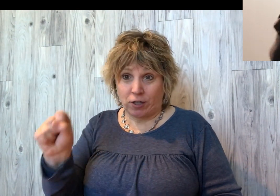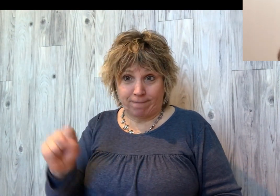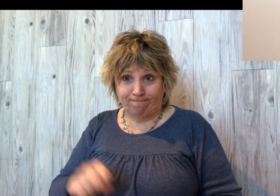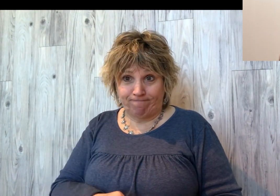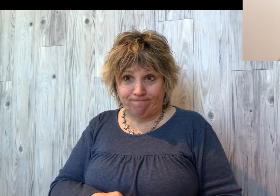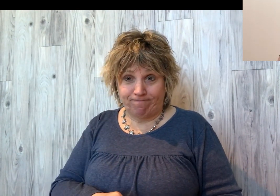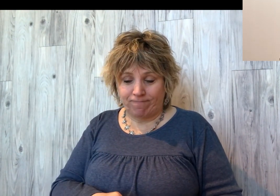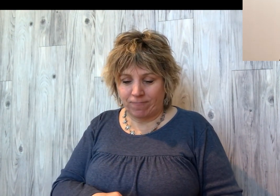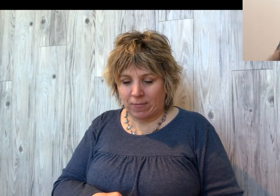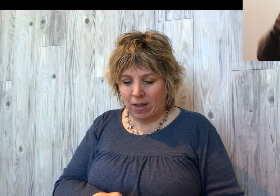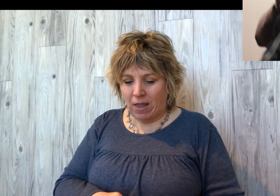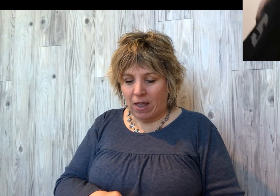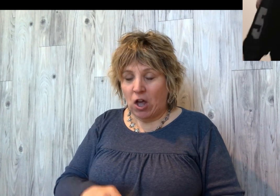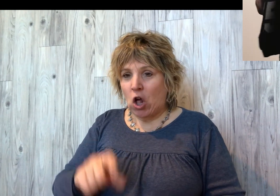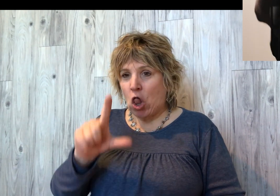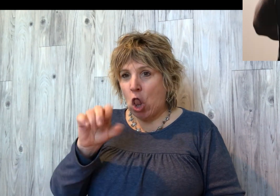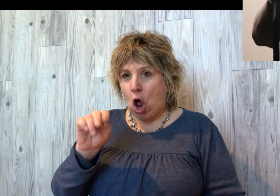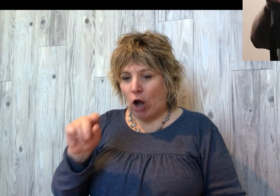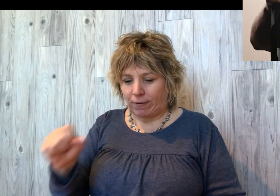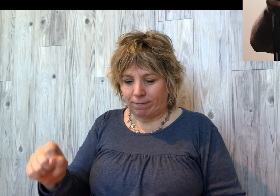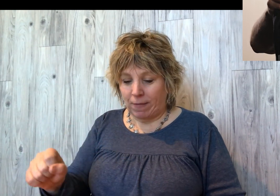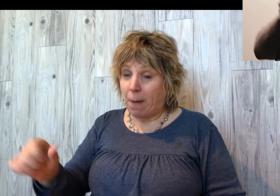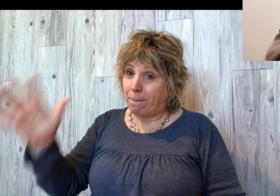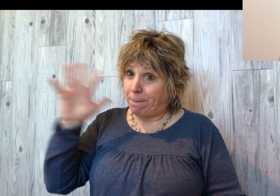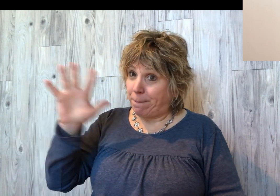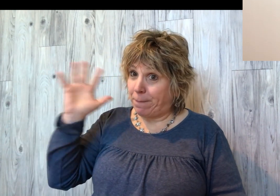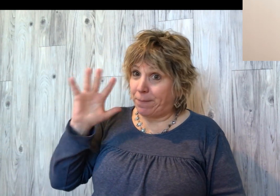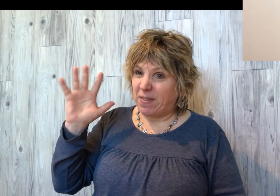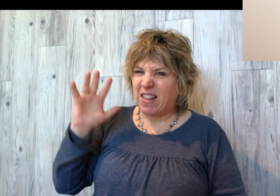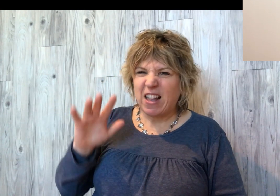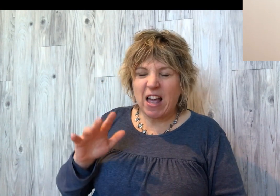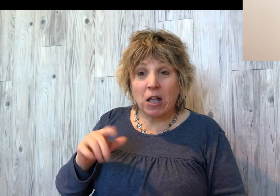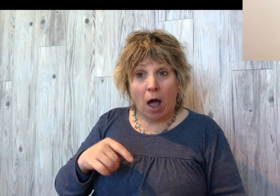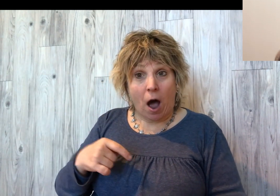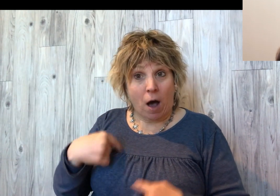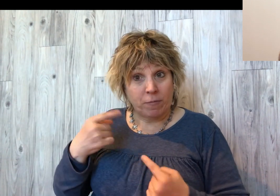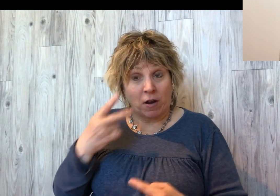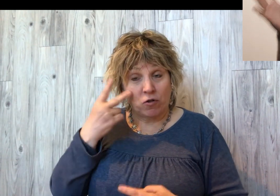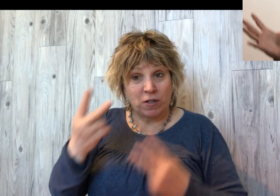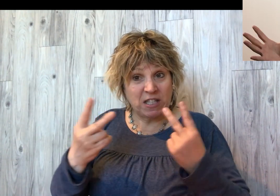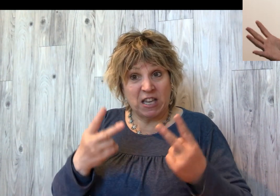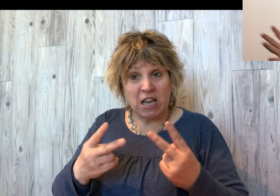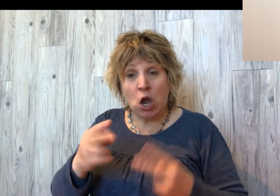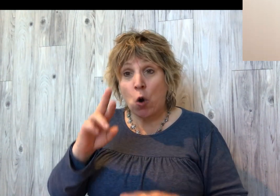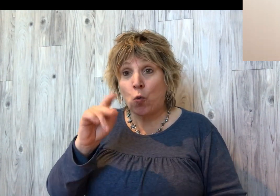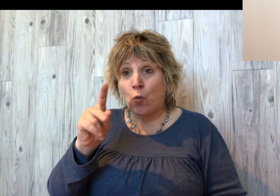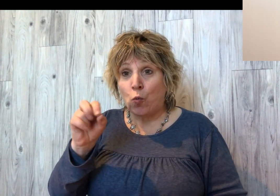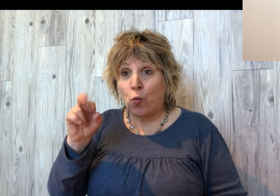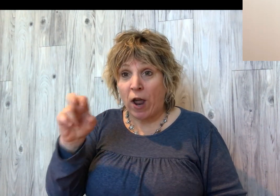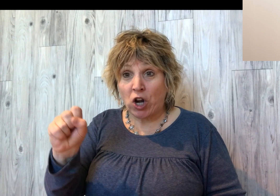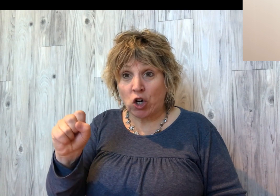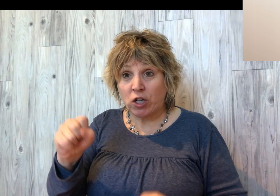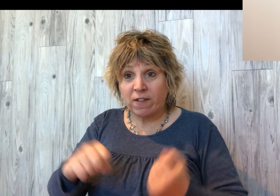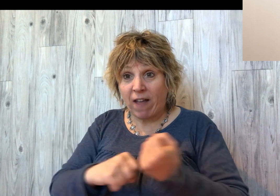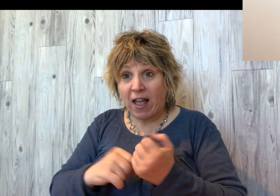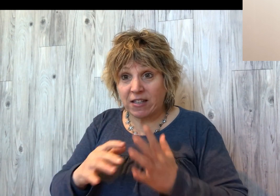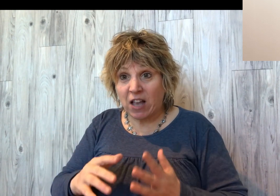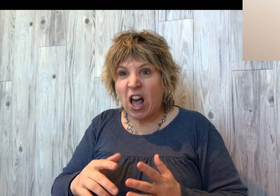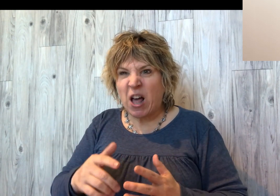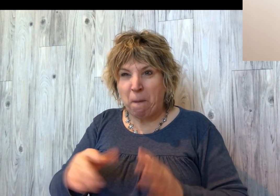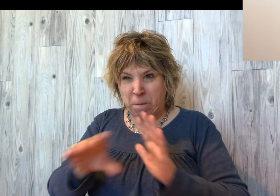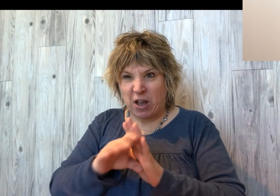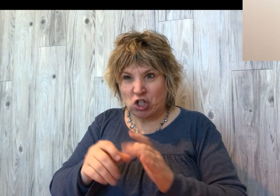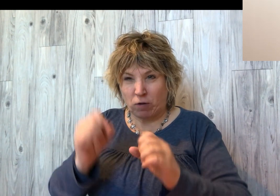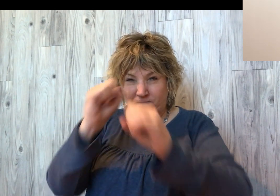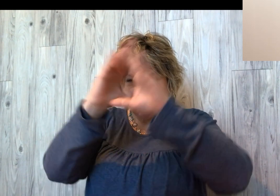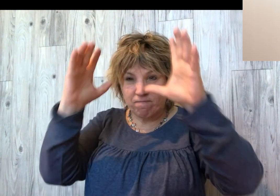okay? The Raiders, Howie Long and the Raiders back in the day. The Raiders, have you ever seen Raiders fans? Let me show you a picture of